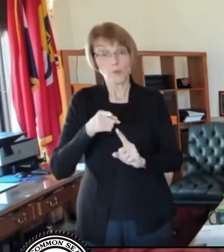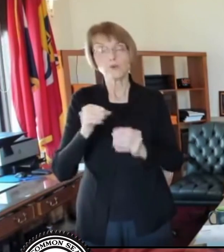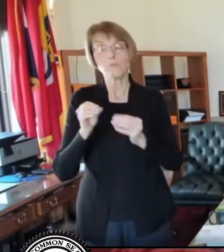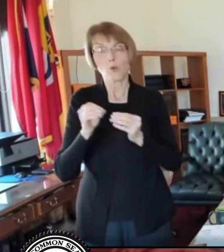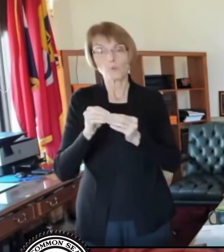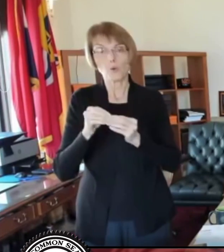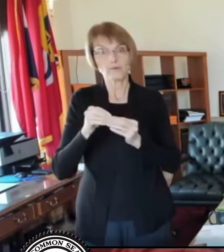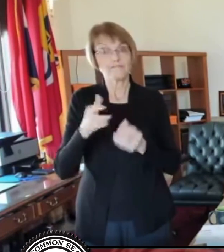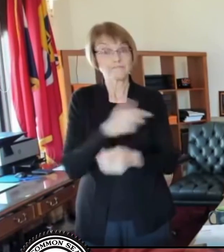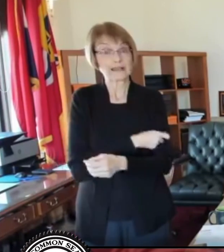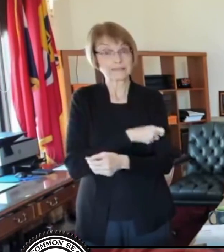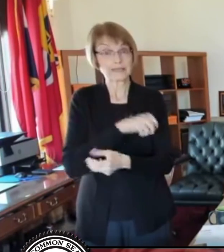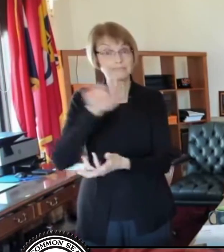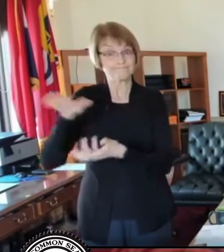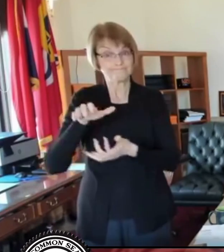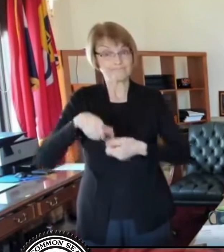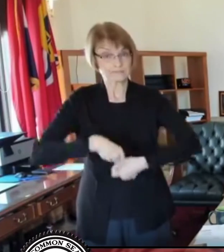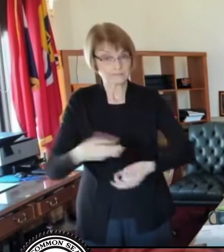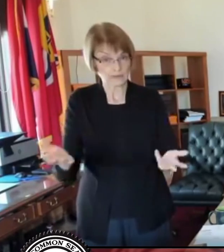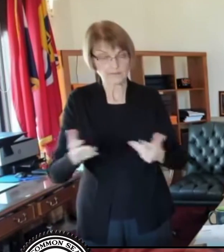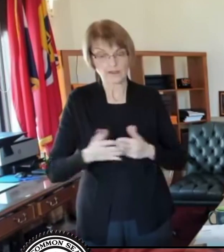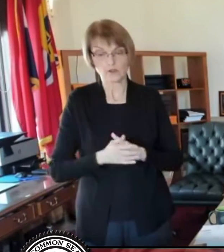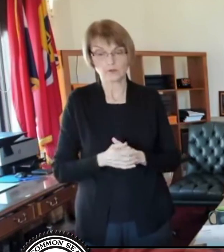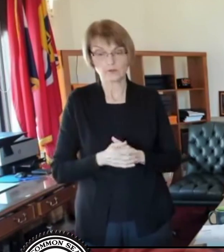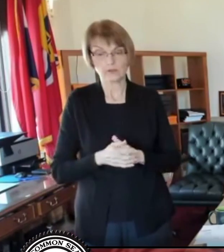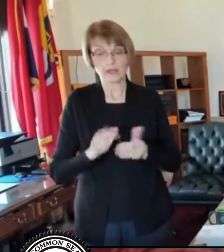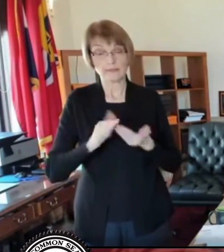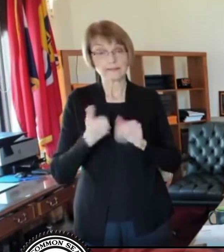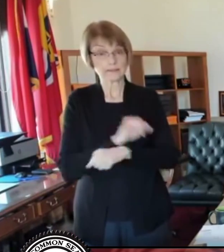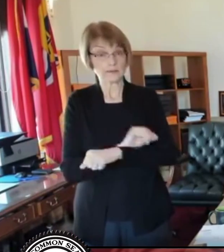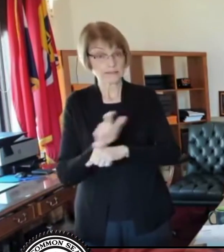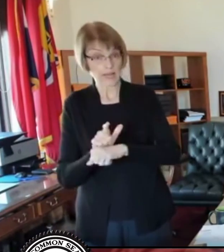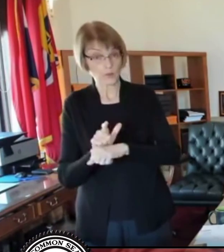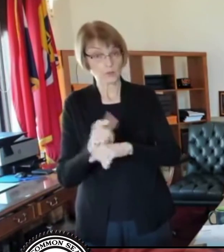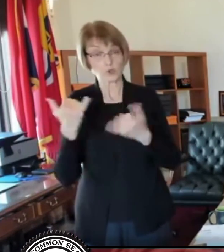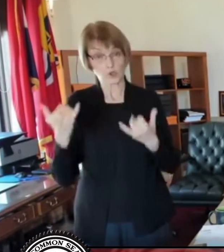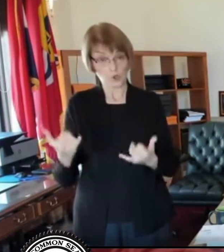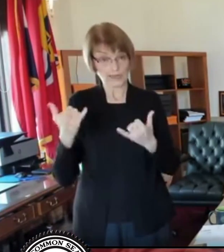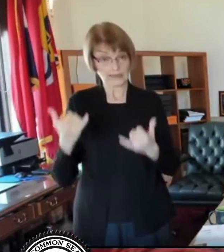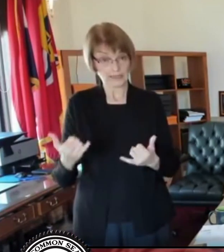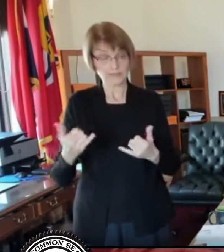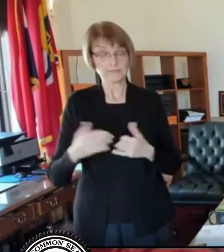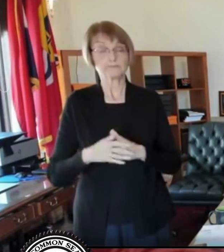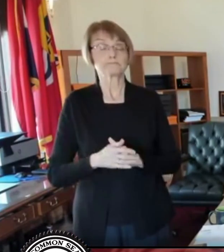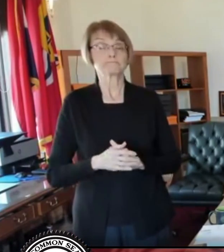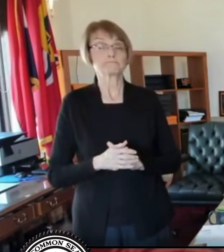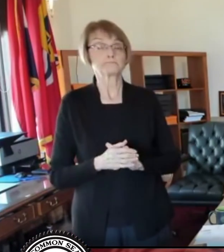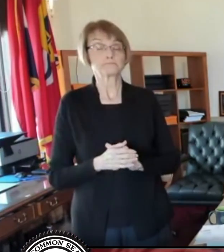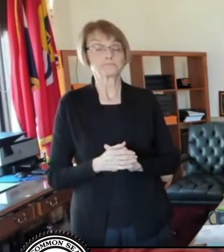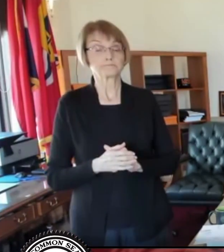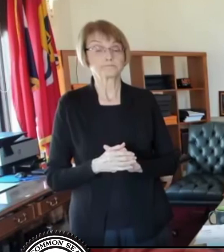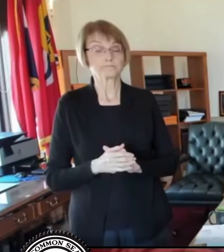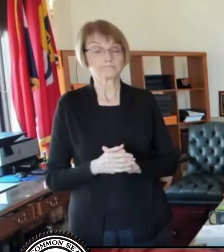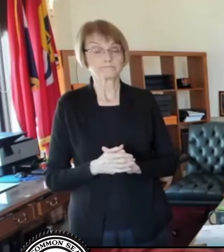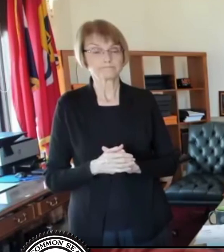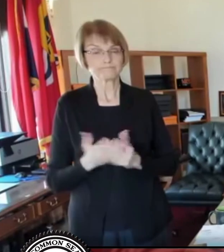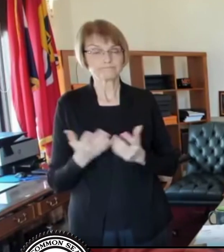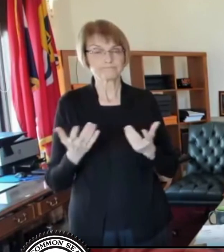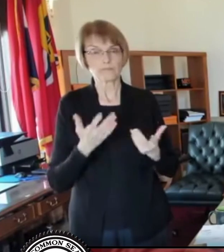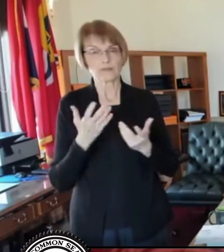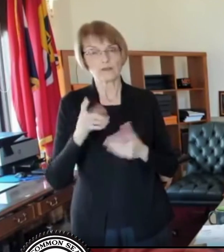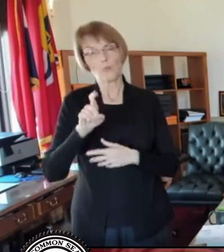the city of St. Louis, we have currently, we use round numbers